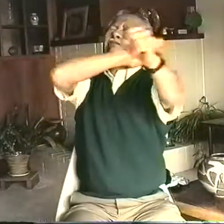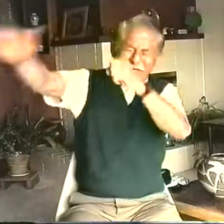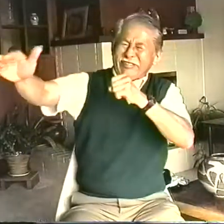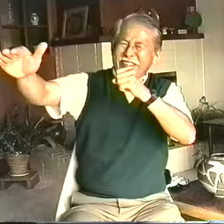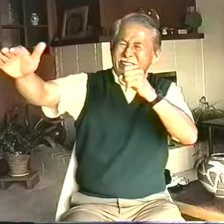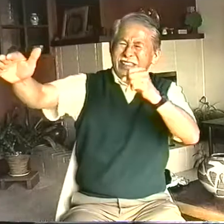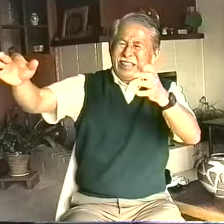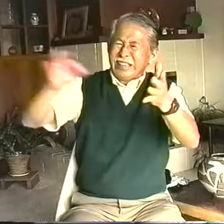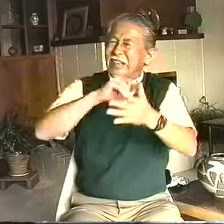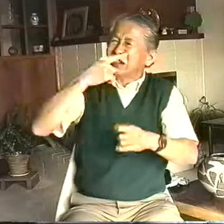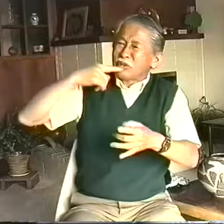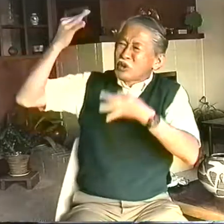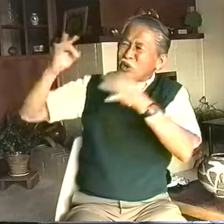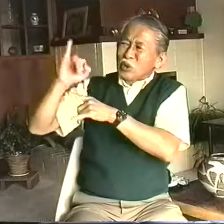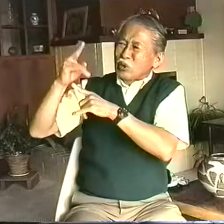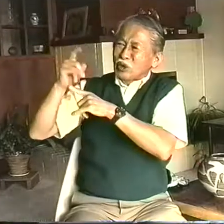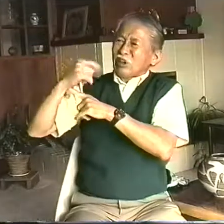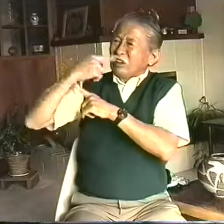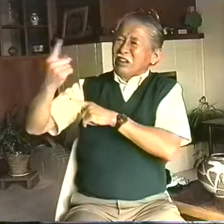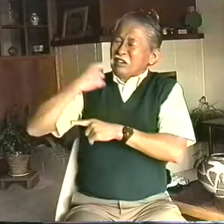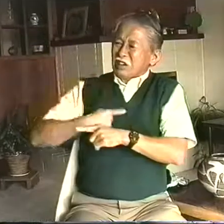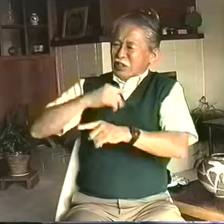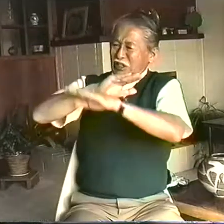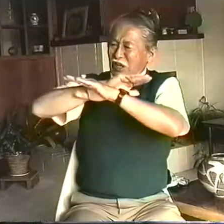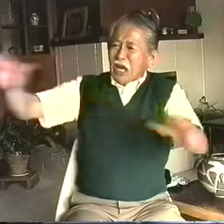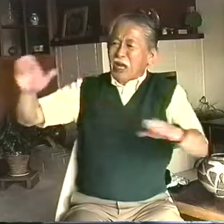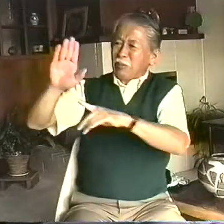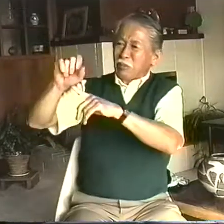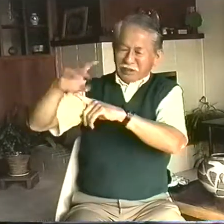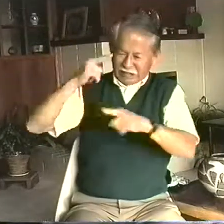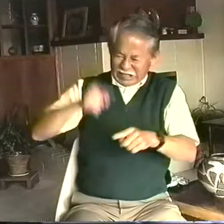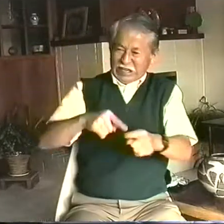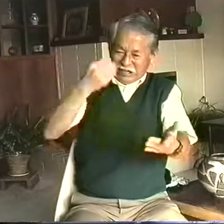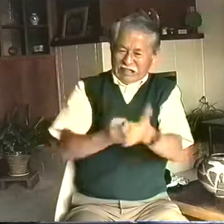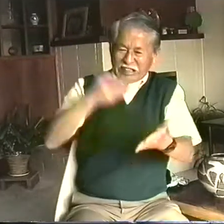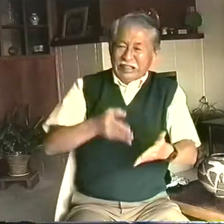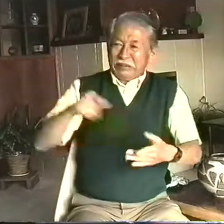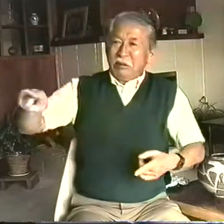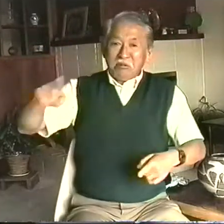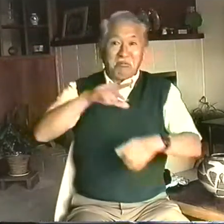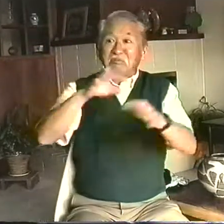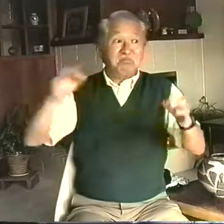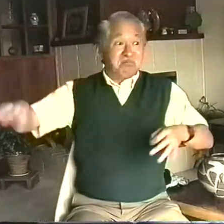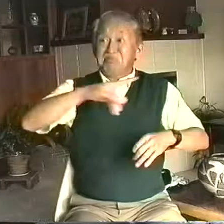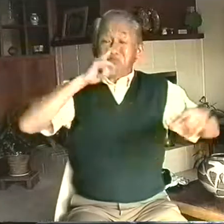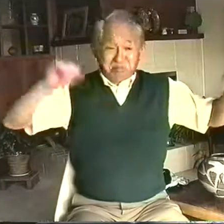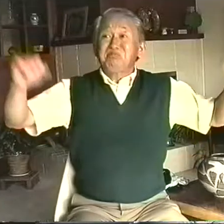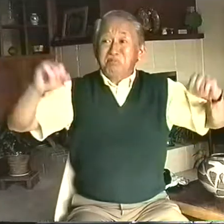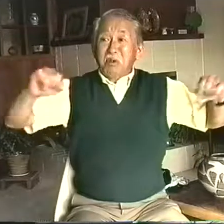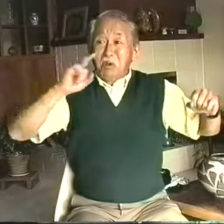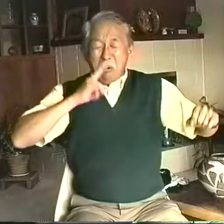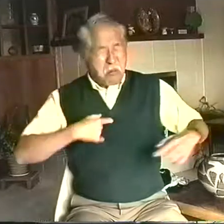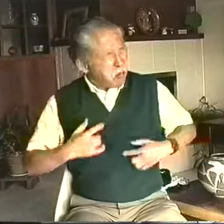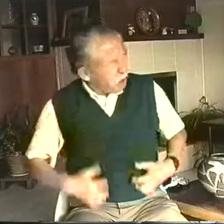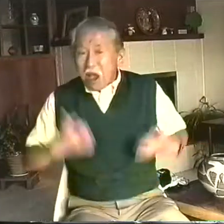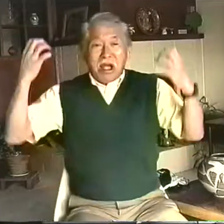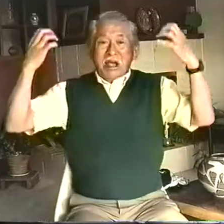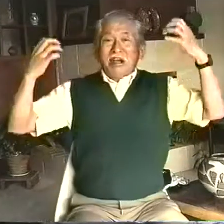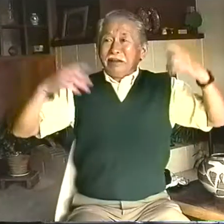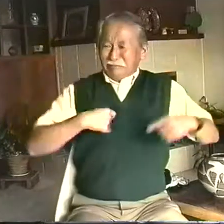enough to the point where I stood up and I said, "Enough! Enough is enough! The judge told us not to bring any of our own biases into this case."